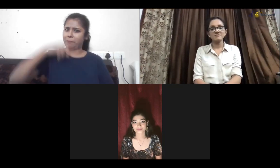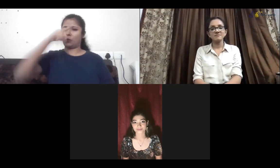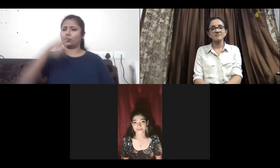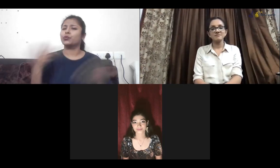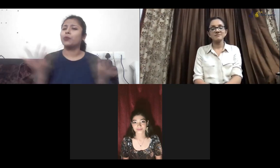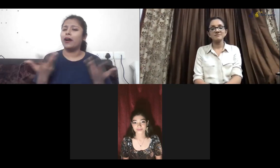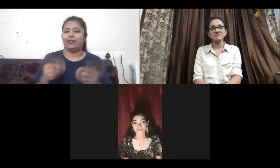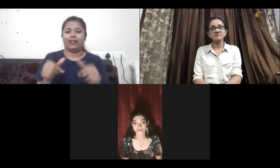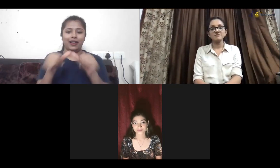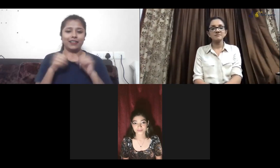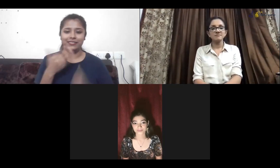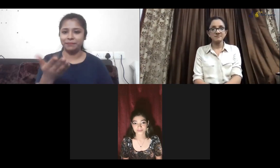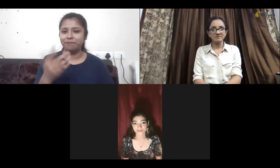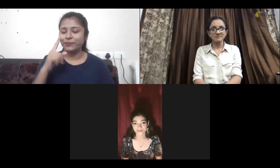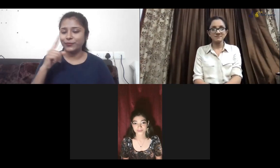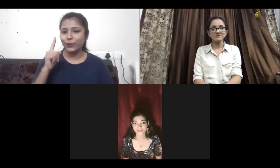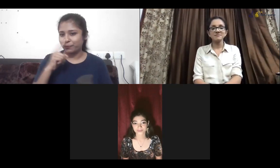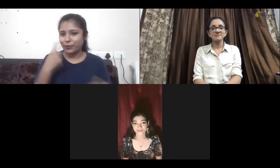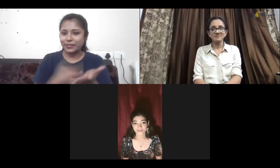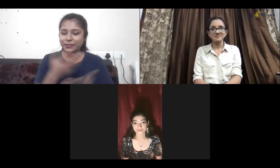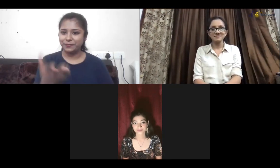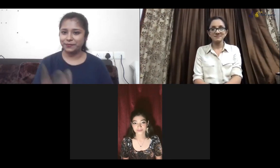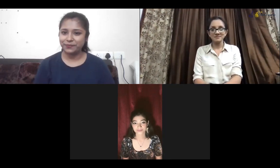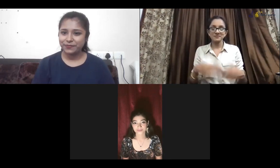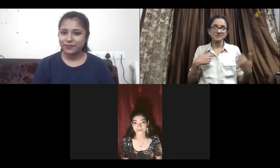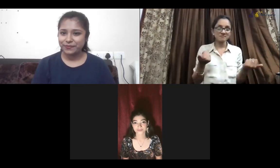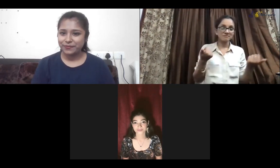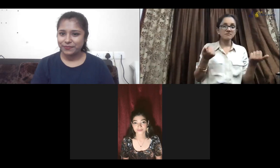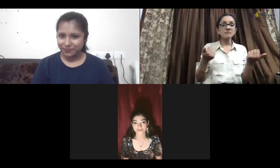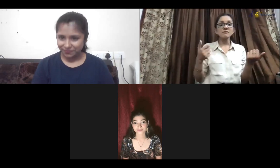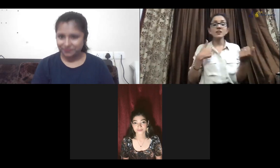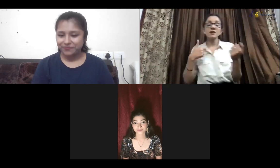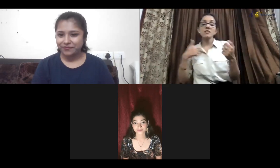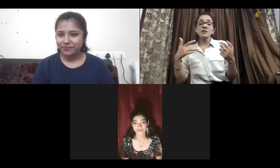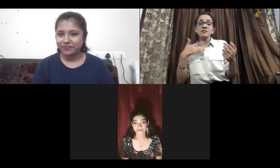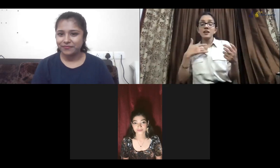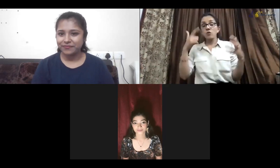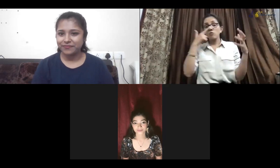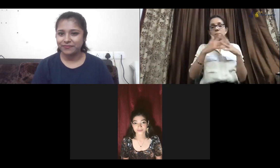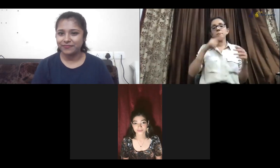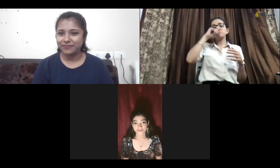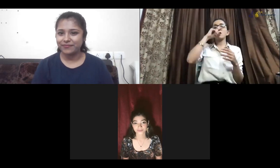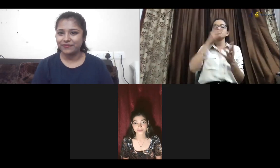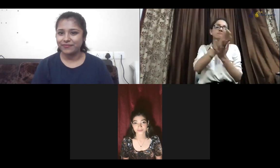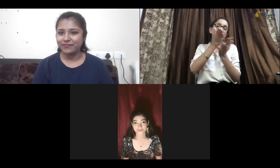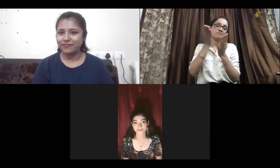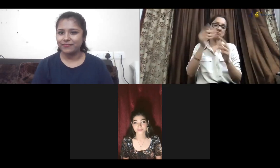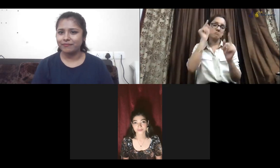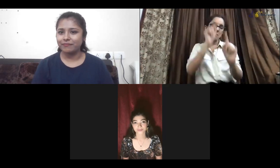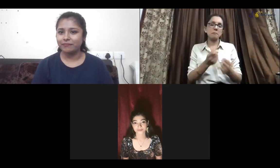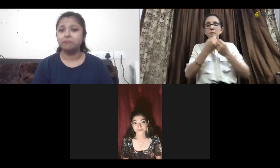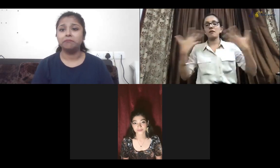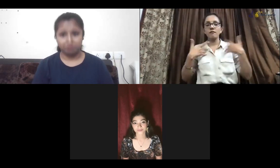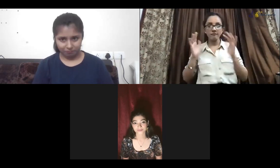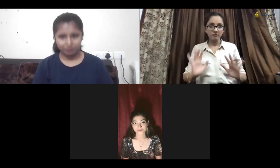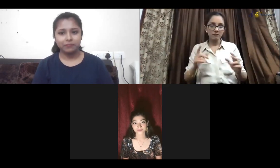myself. So what feel proud? Why do you feel proud? So Survi, can you answer? So I feel